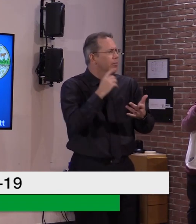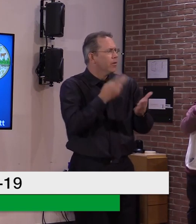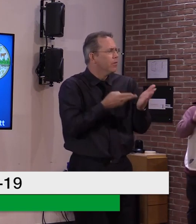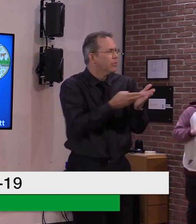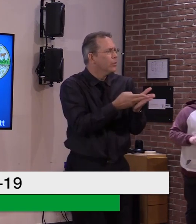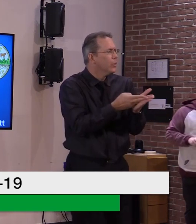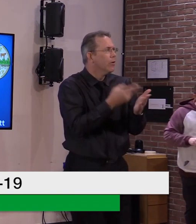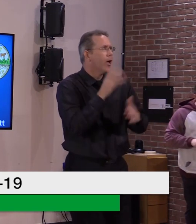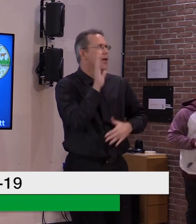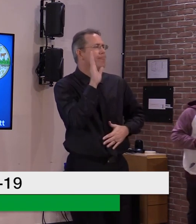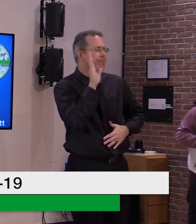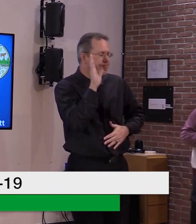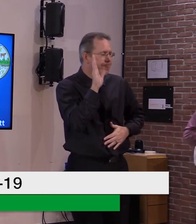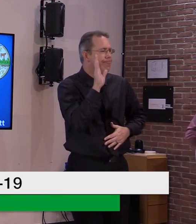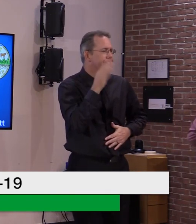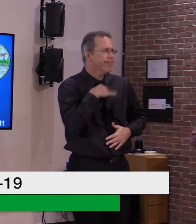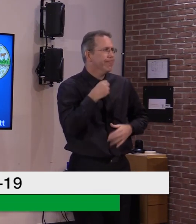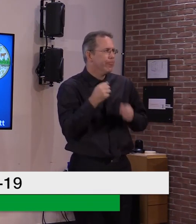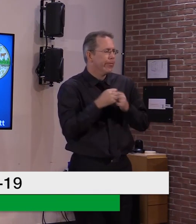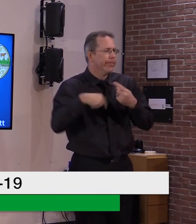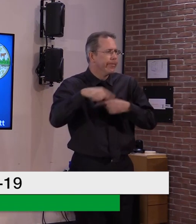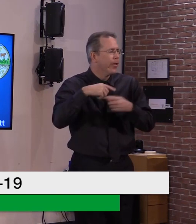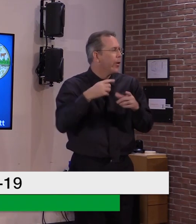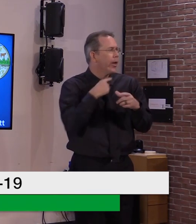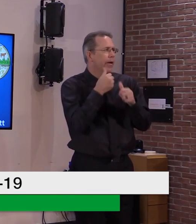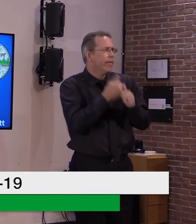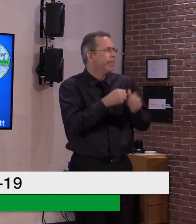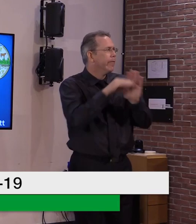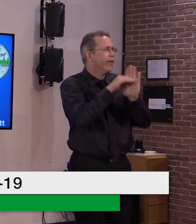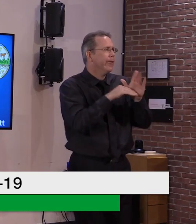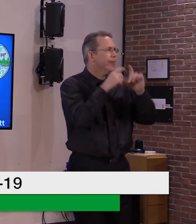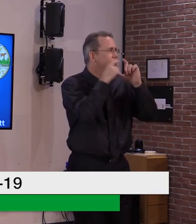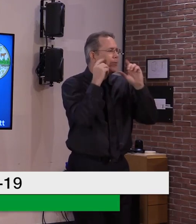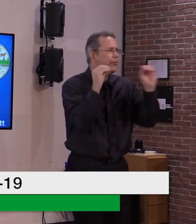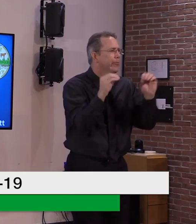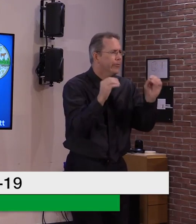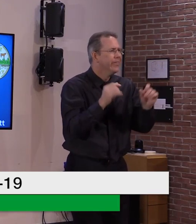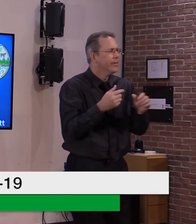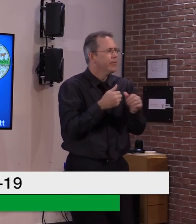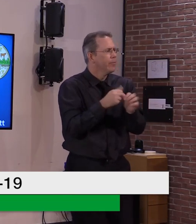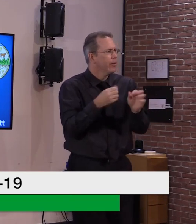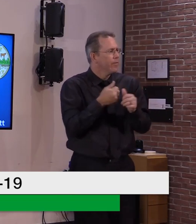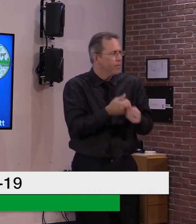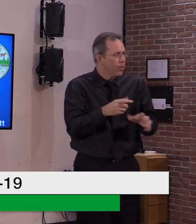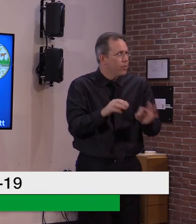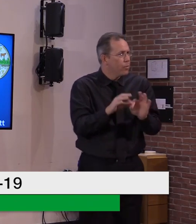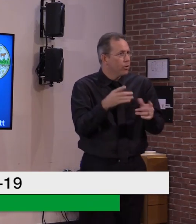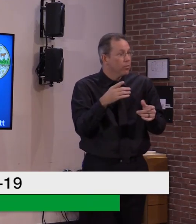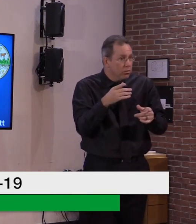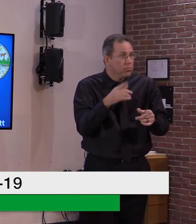so we're hopeful our new guidance will be assisting districts and navigating those issues